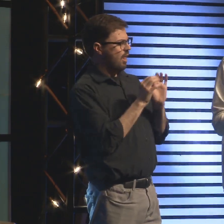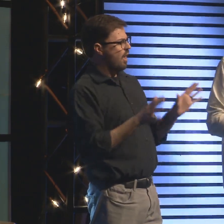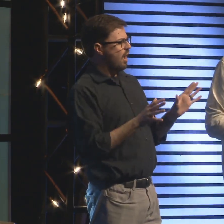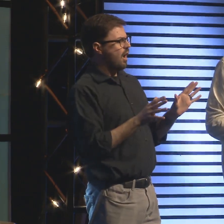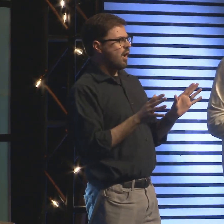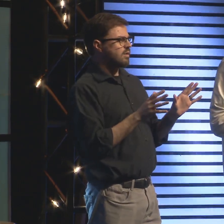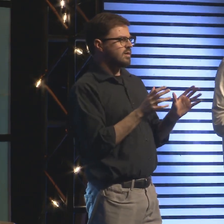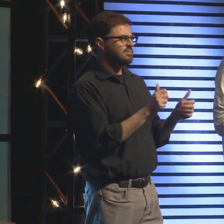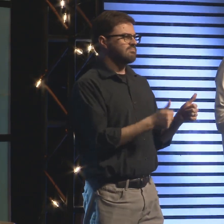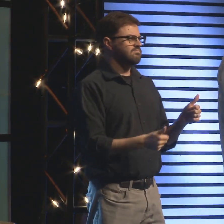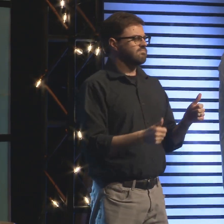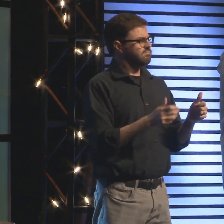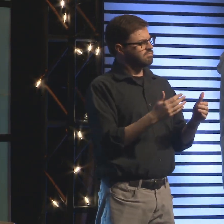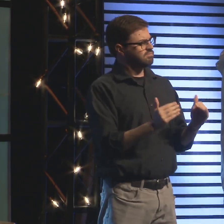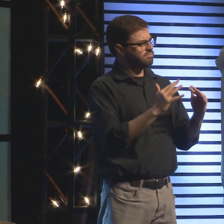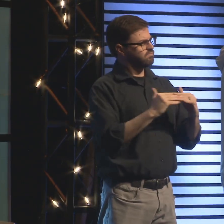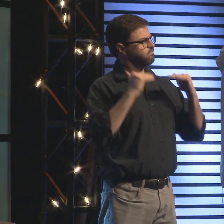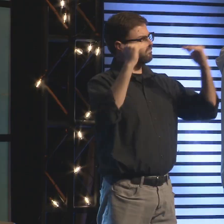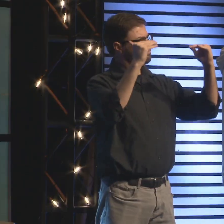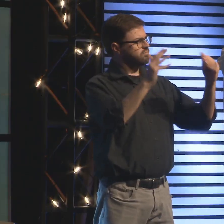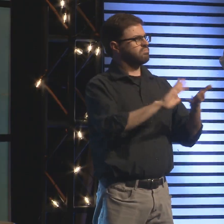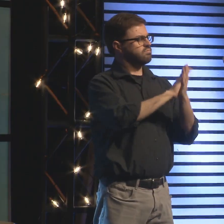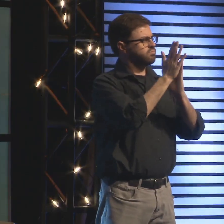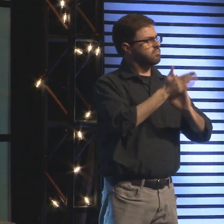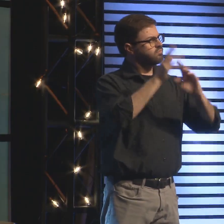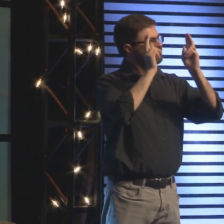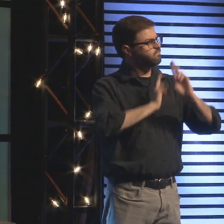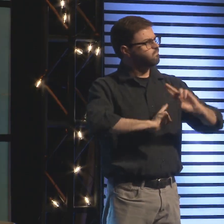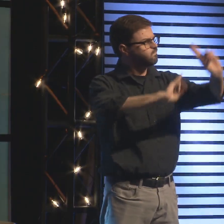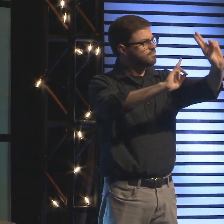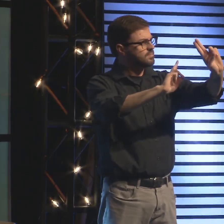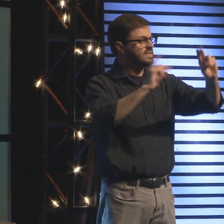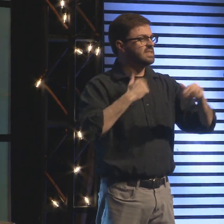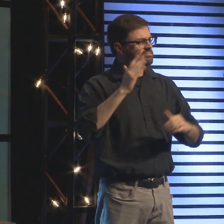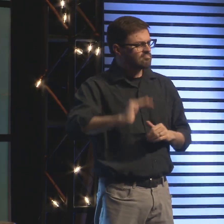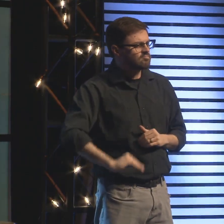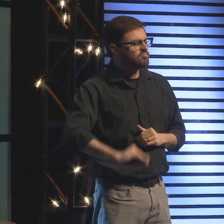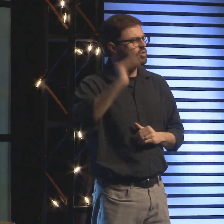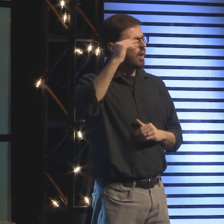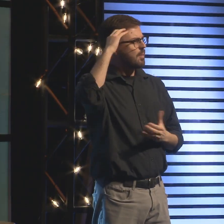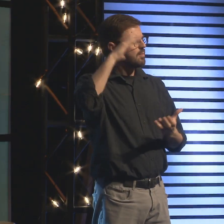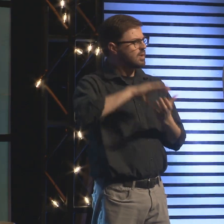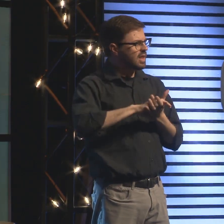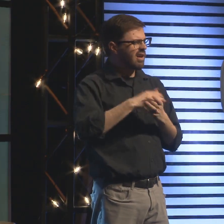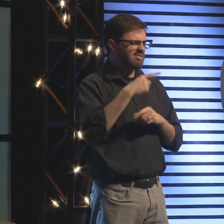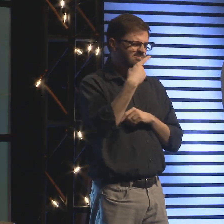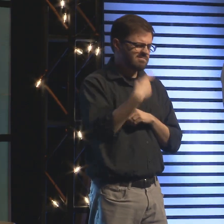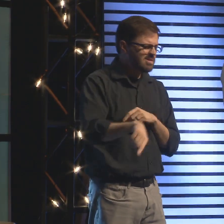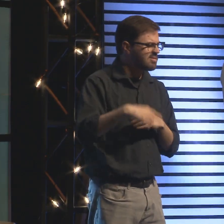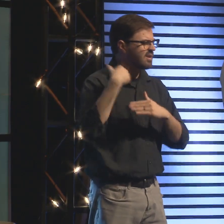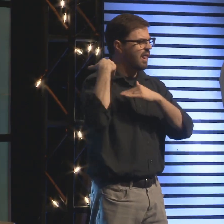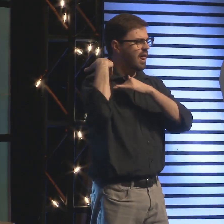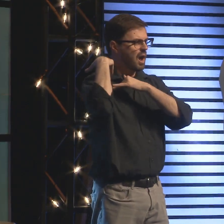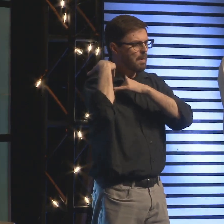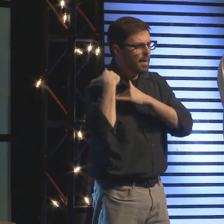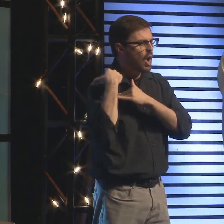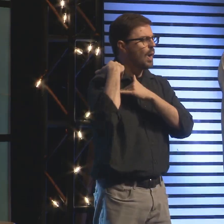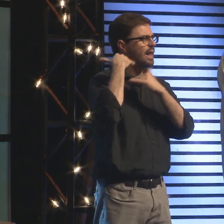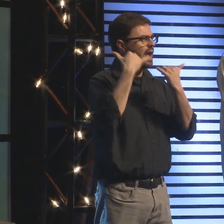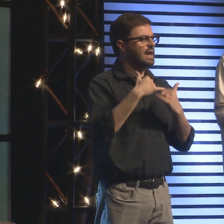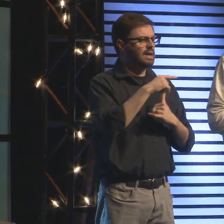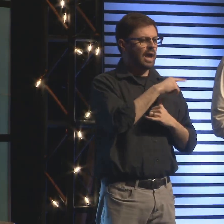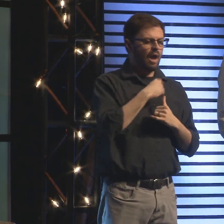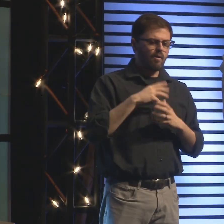honor. This man who grew up believing in hiding that he was cursed, that he was a burden, is now treated